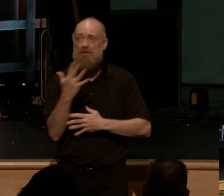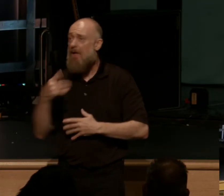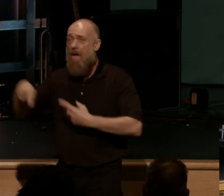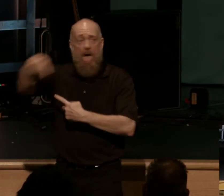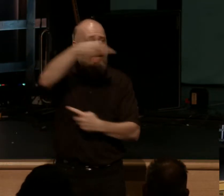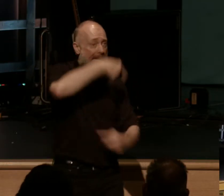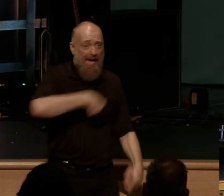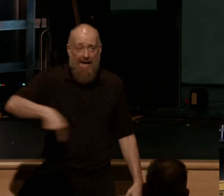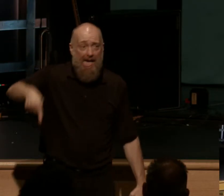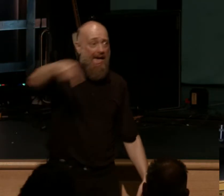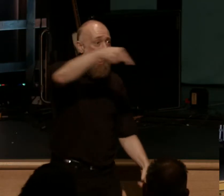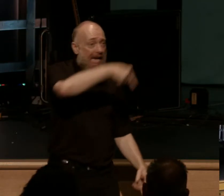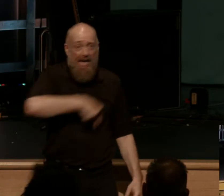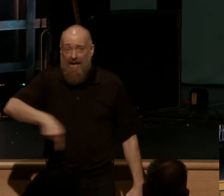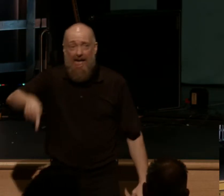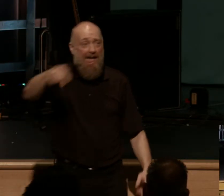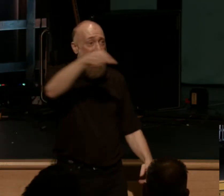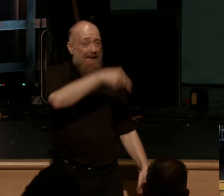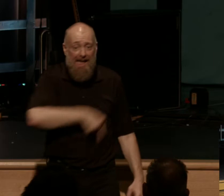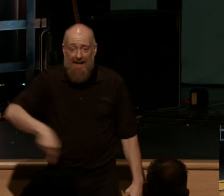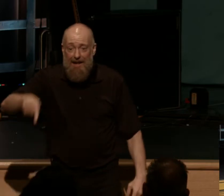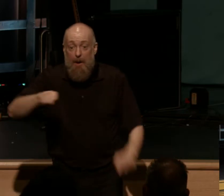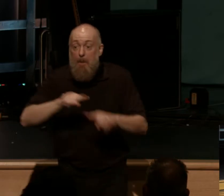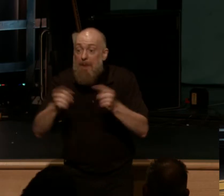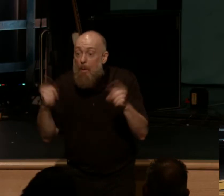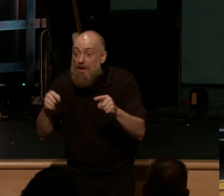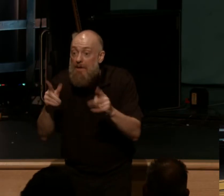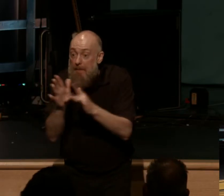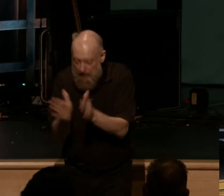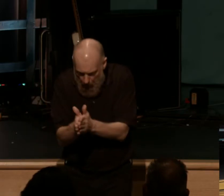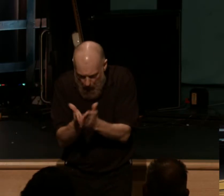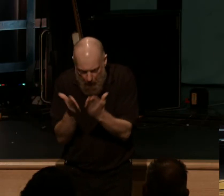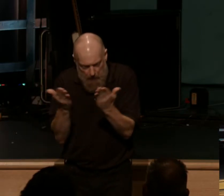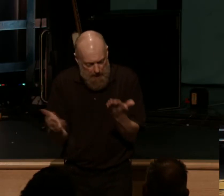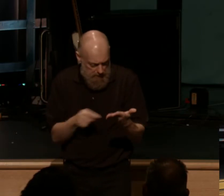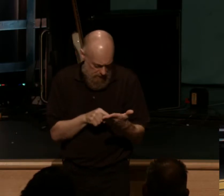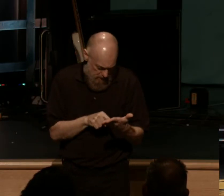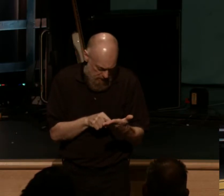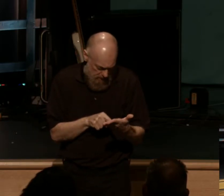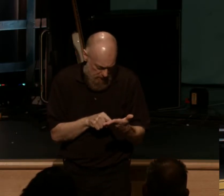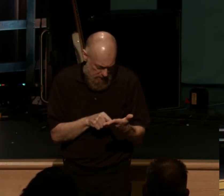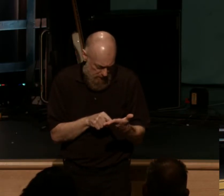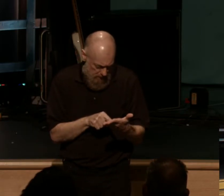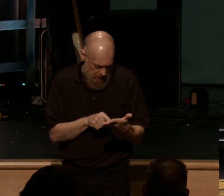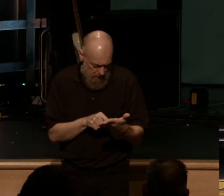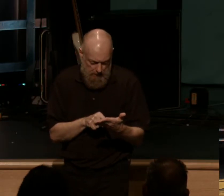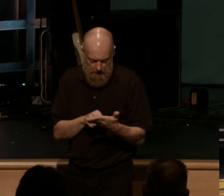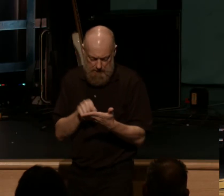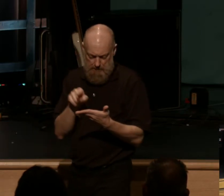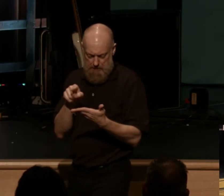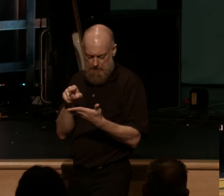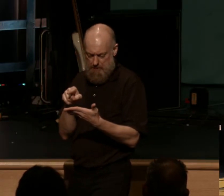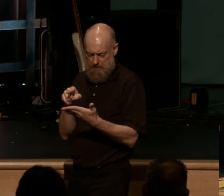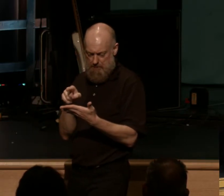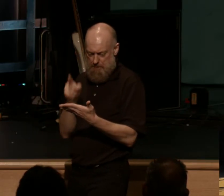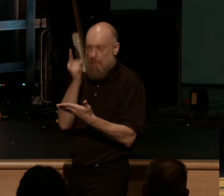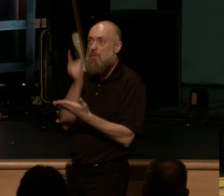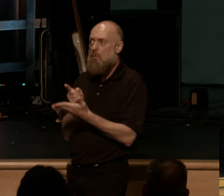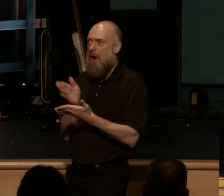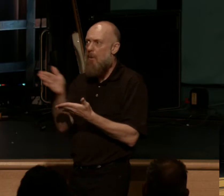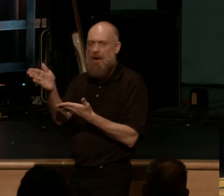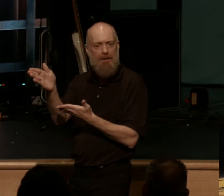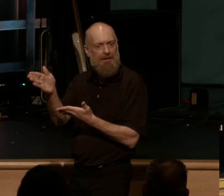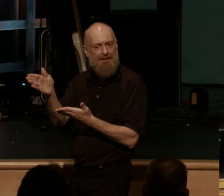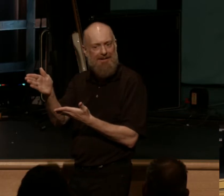and getting nowhere fast. But you open up the Word and it guides us and it shows us this way to God. That's